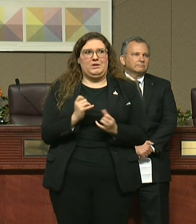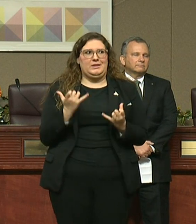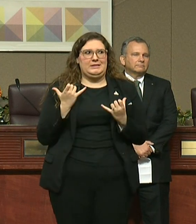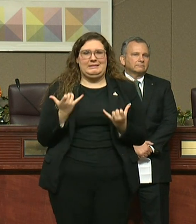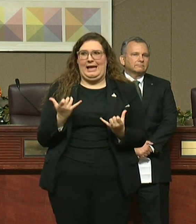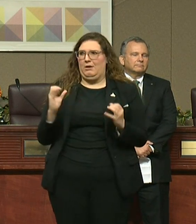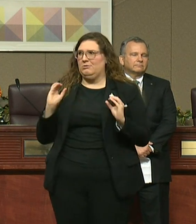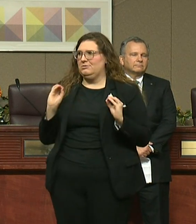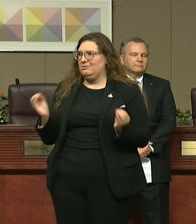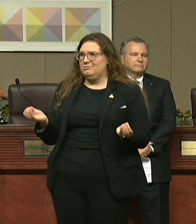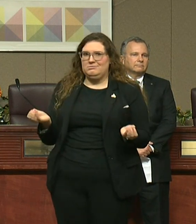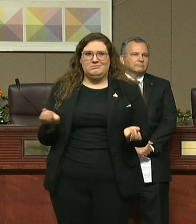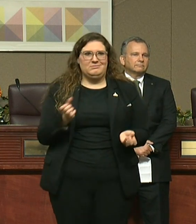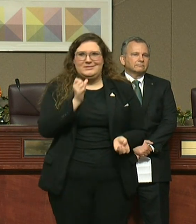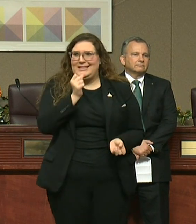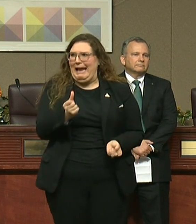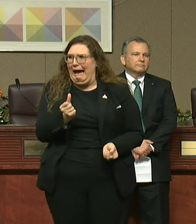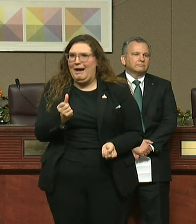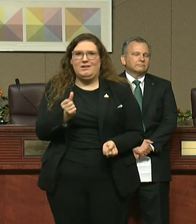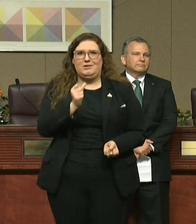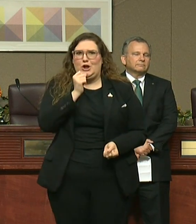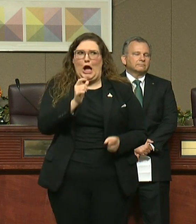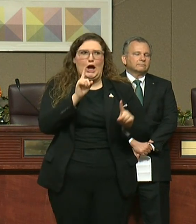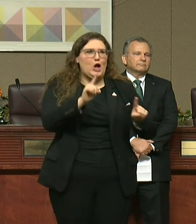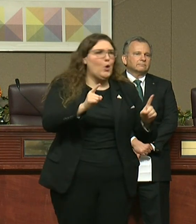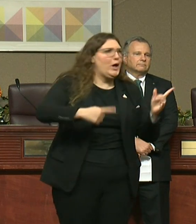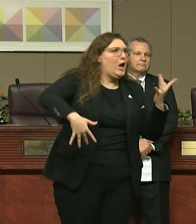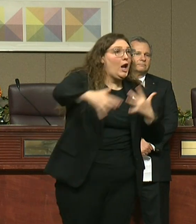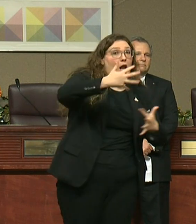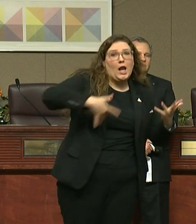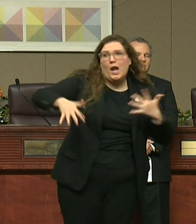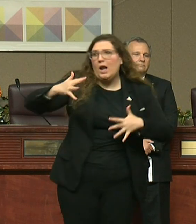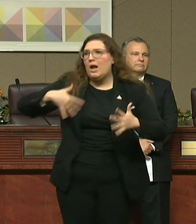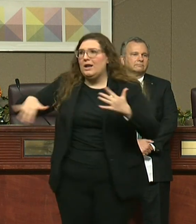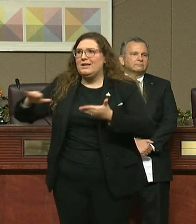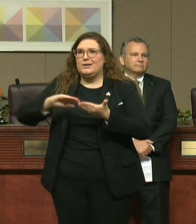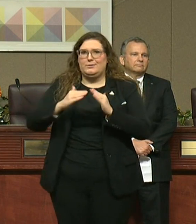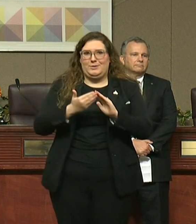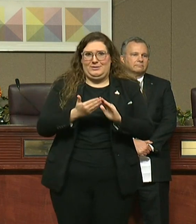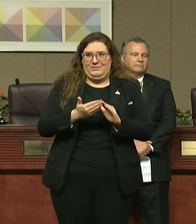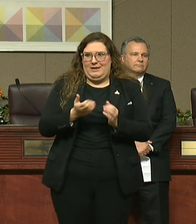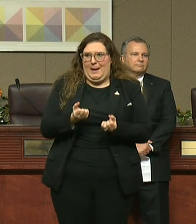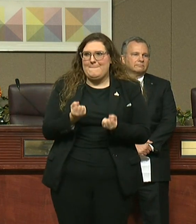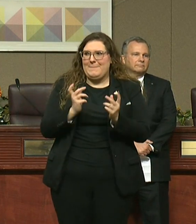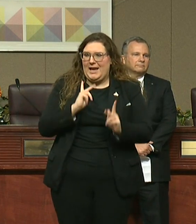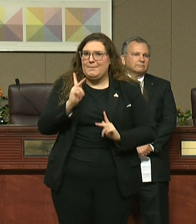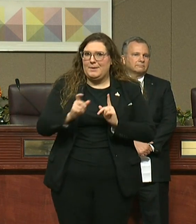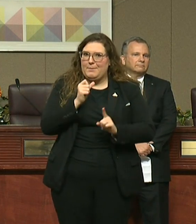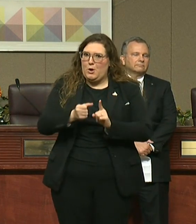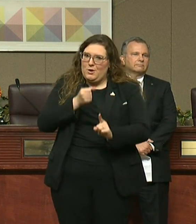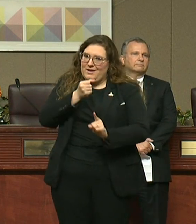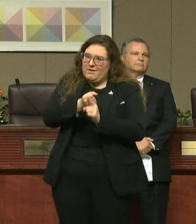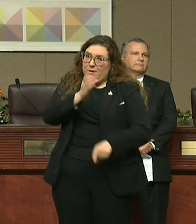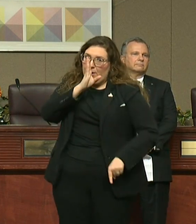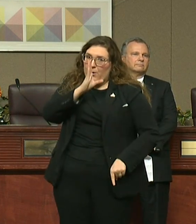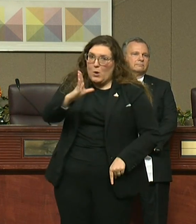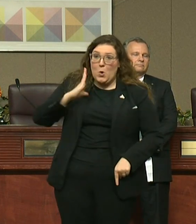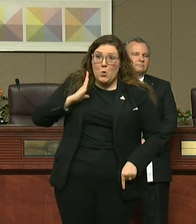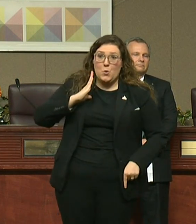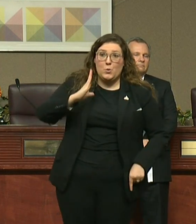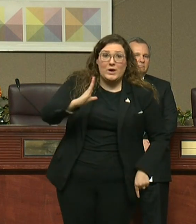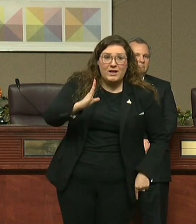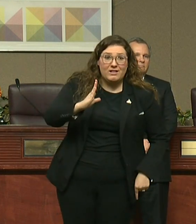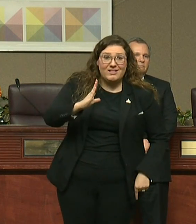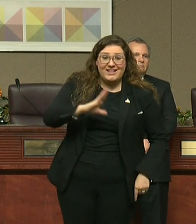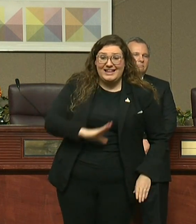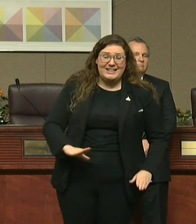in the community, and so some are going to be impacted directly. The largest single site employer